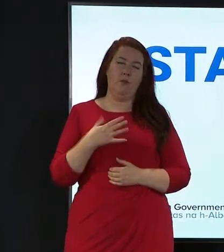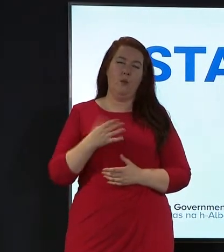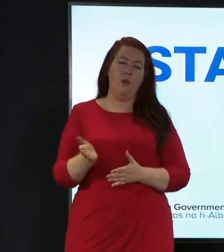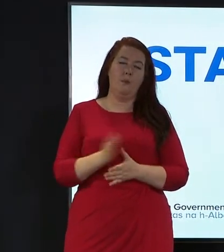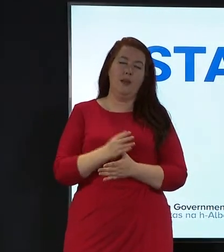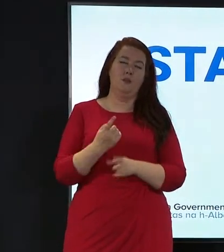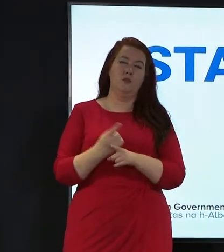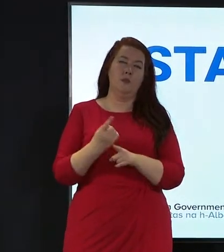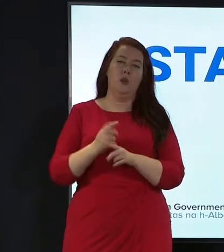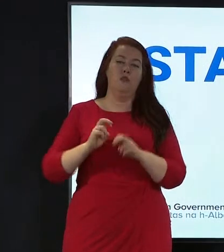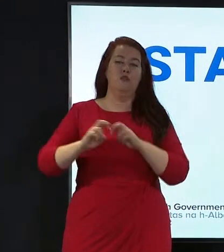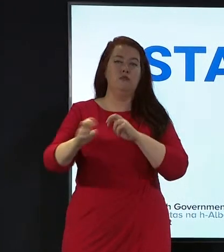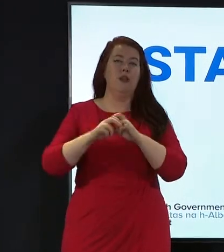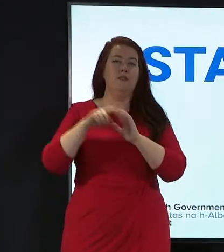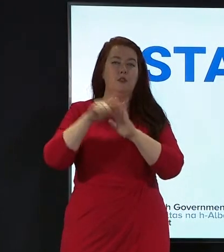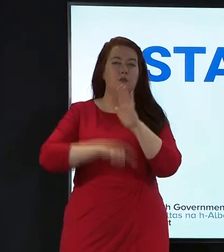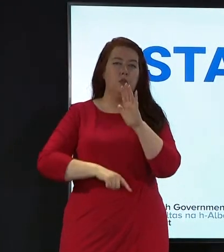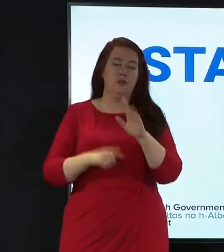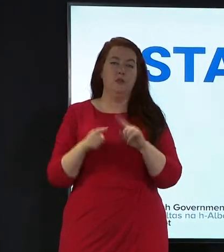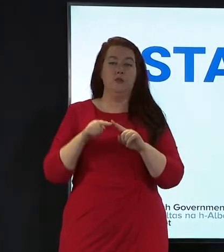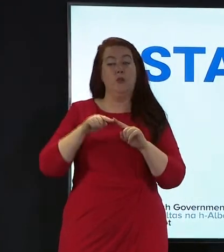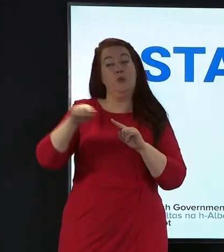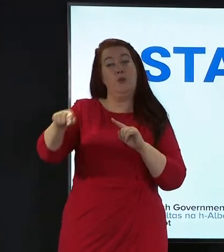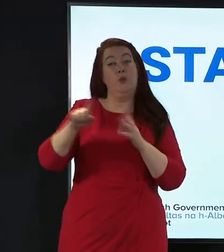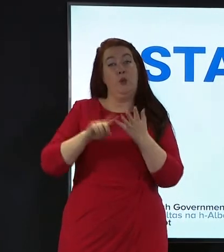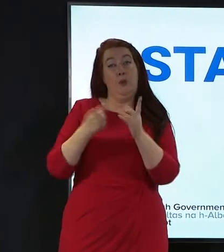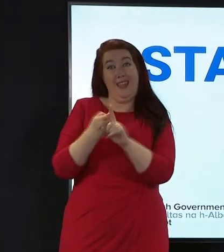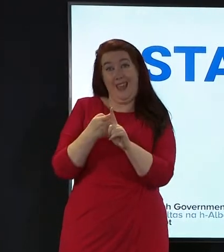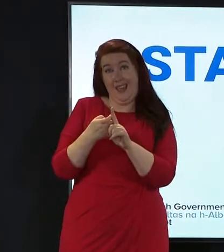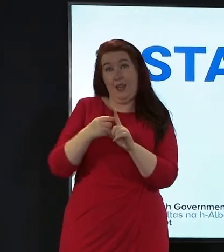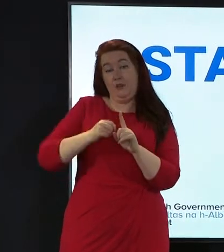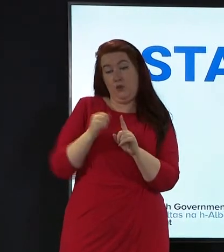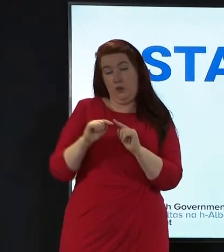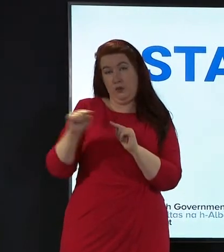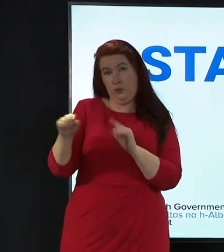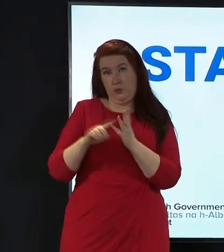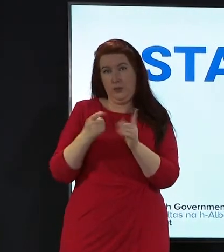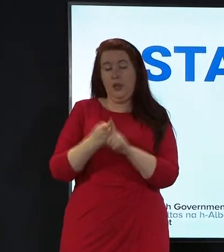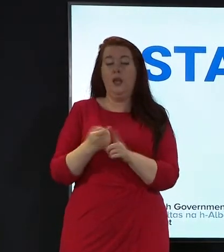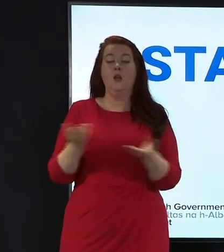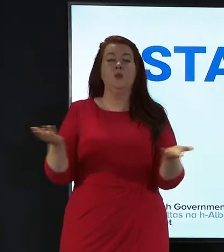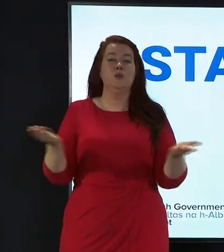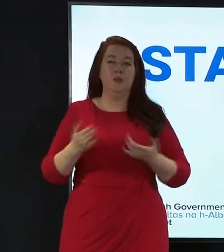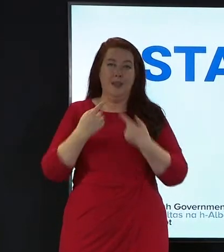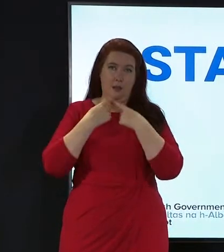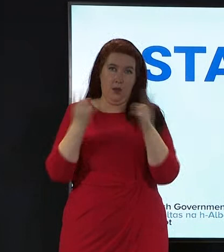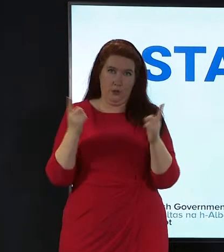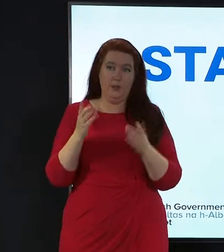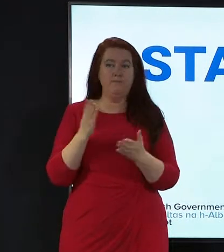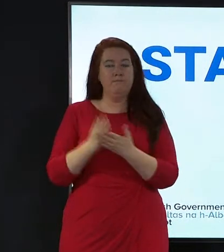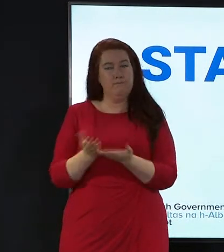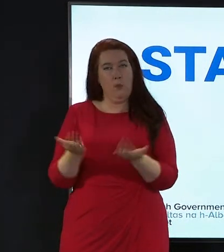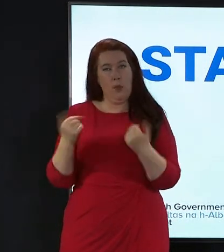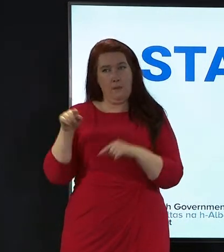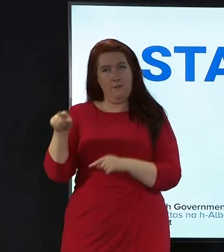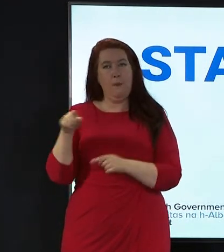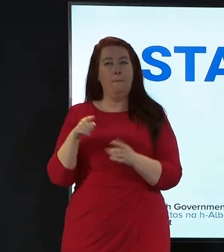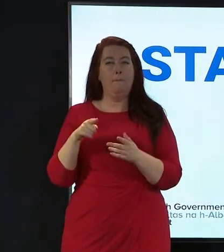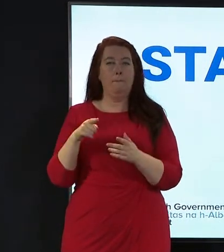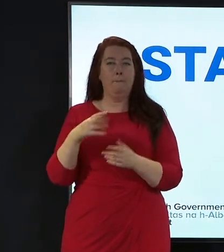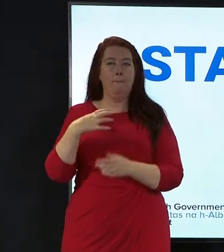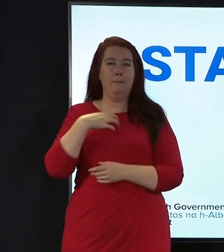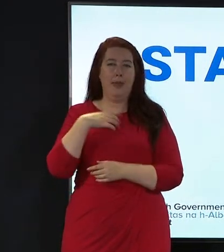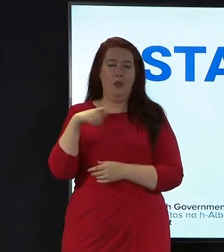travel restrictions with other parts of the UK? Obviously, the announcement today has been welcomed by Andy Burnham. But just